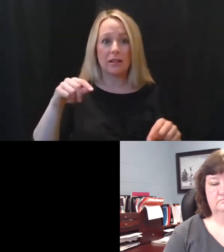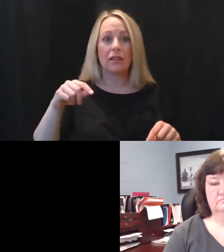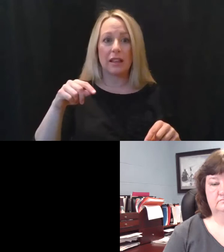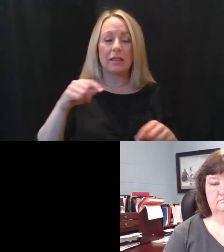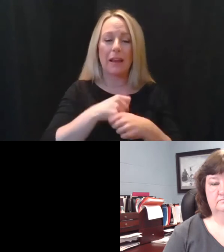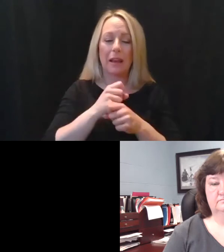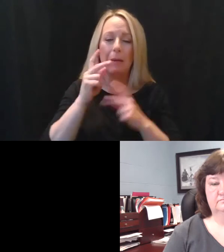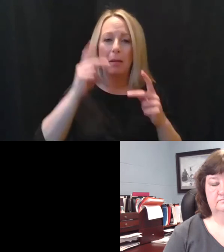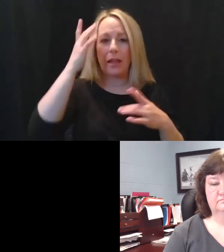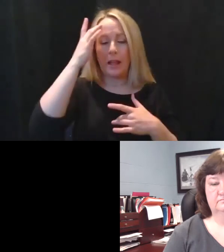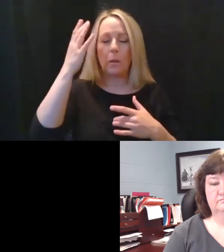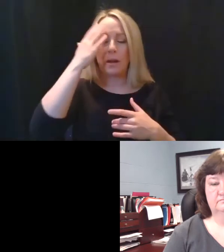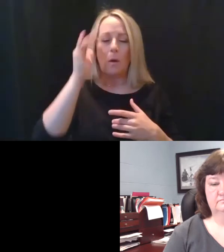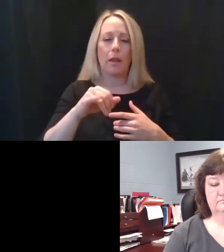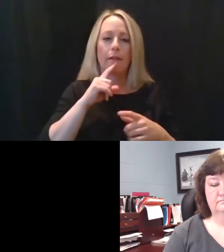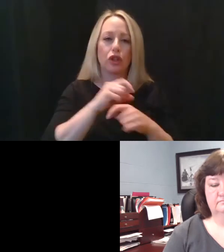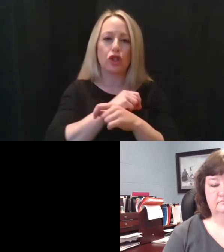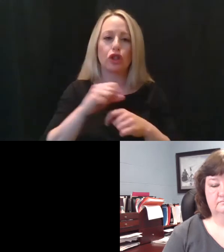ill.